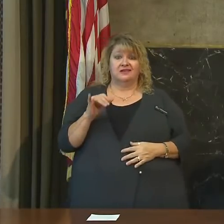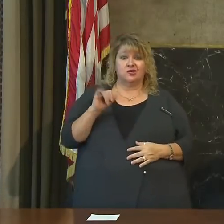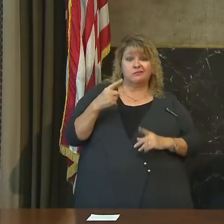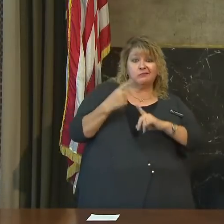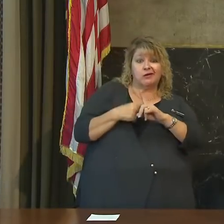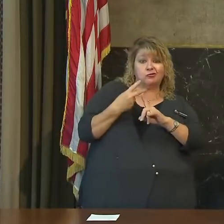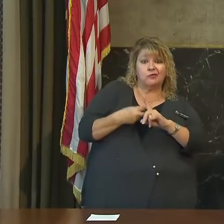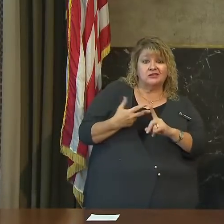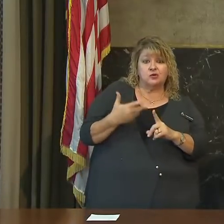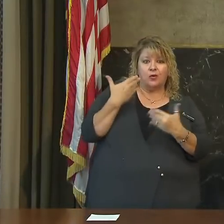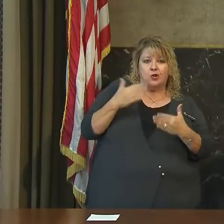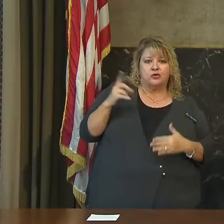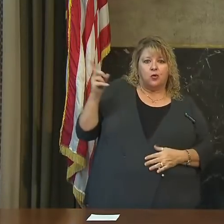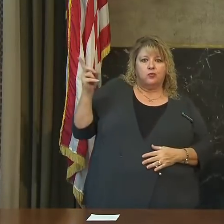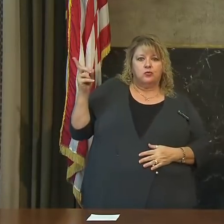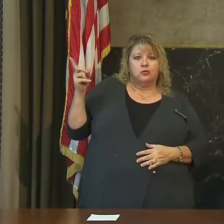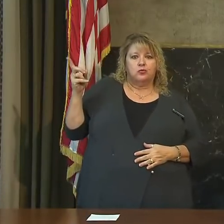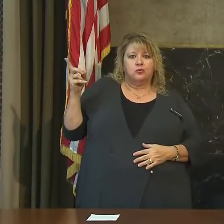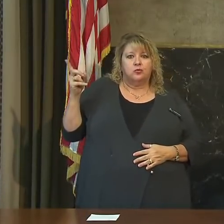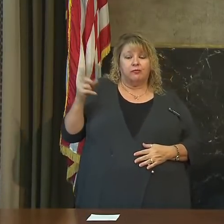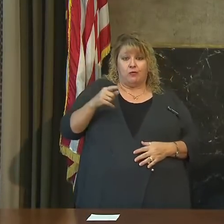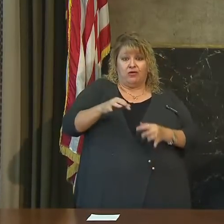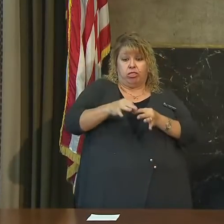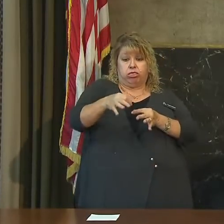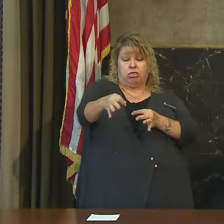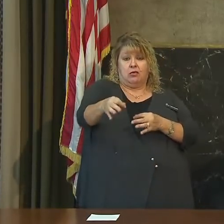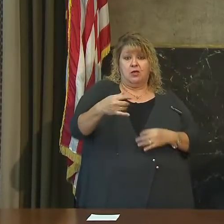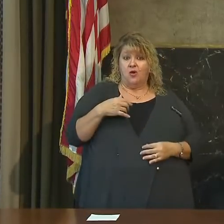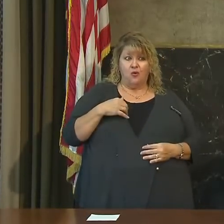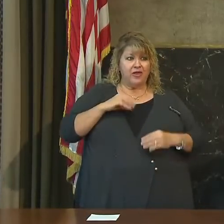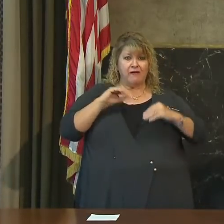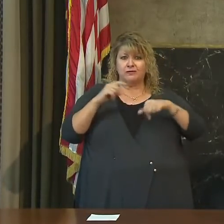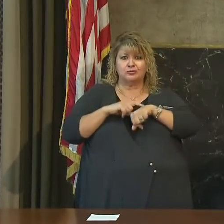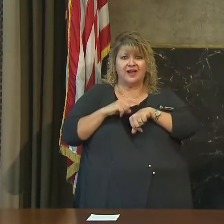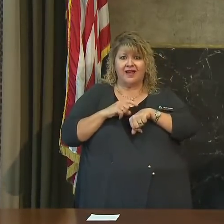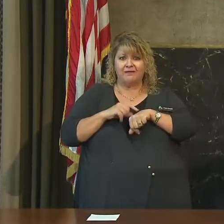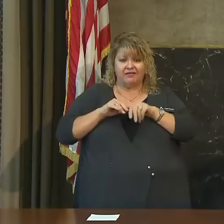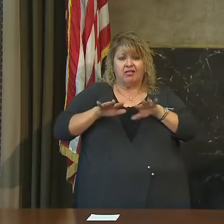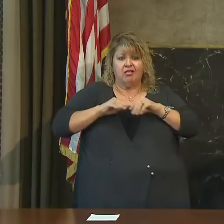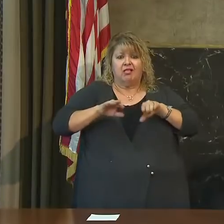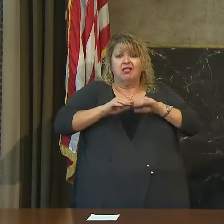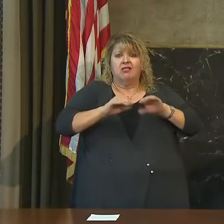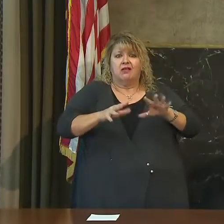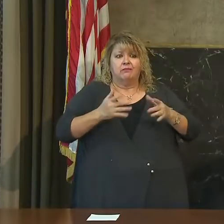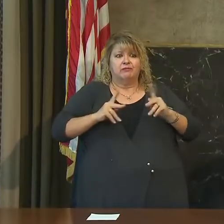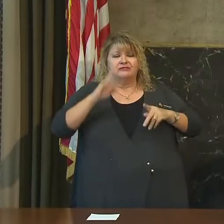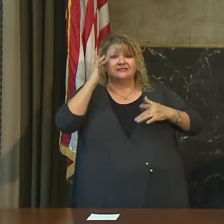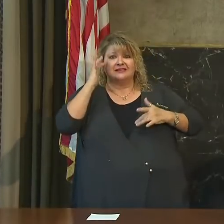now, 2 months from now. We don't know. And we have no time to wait.